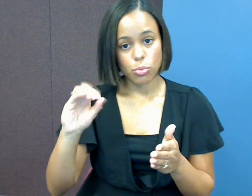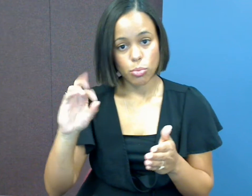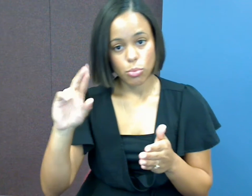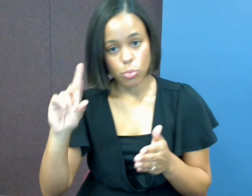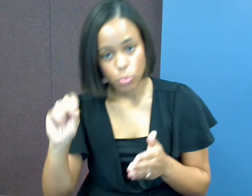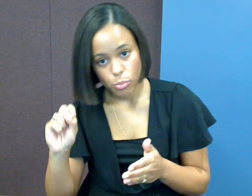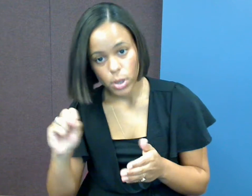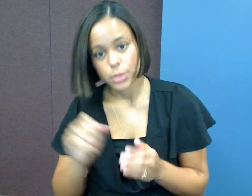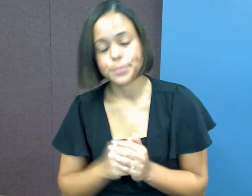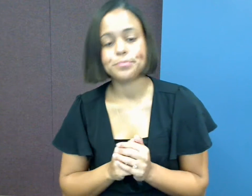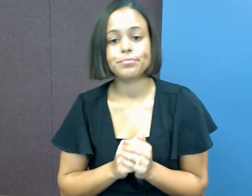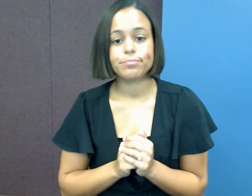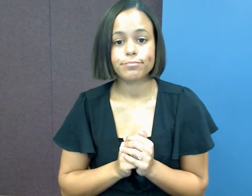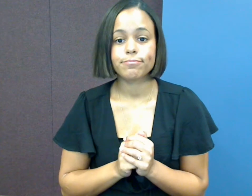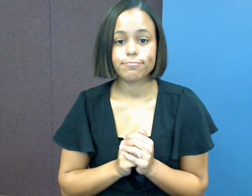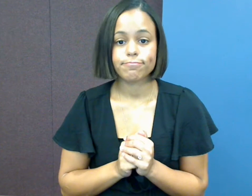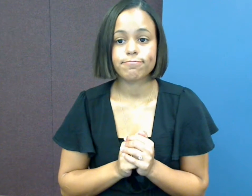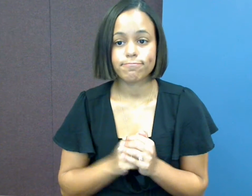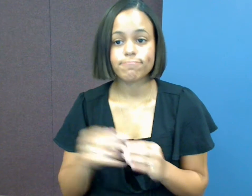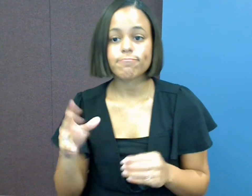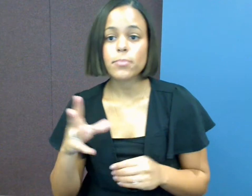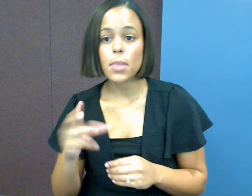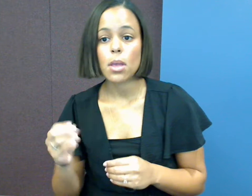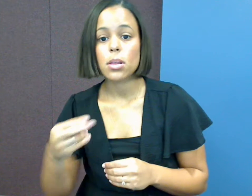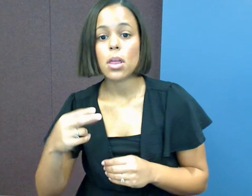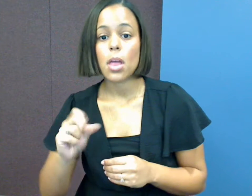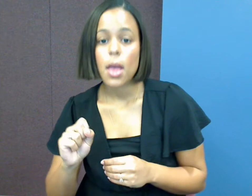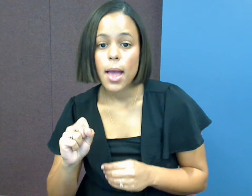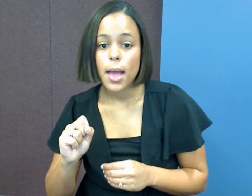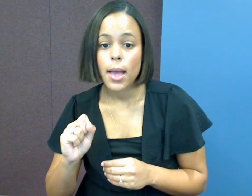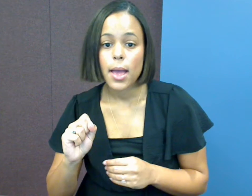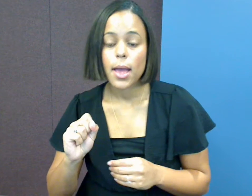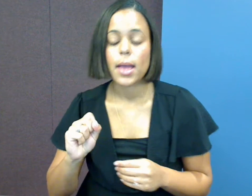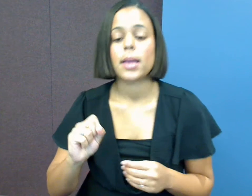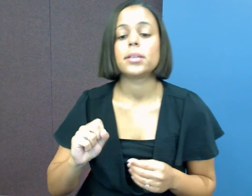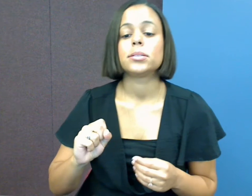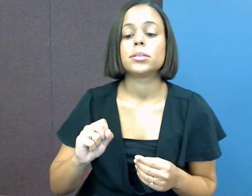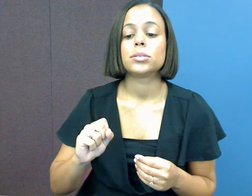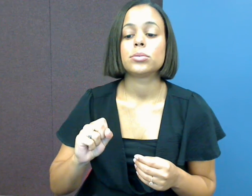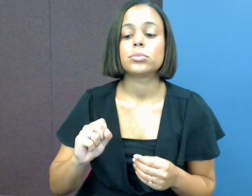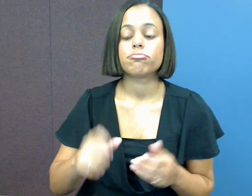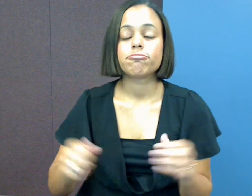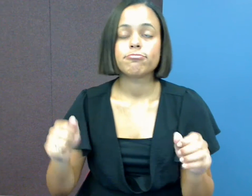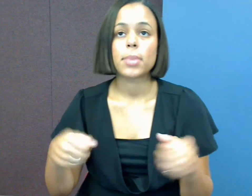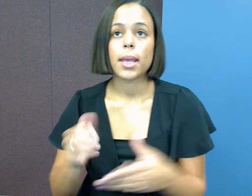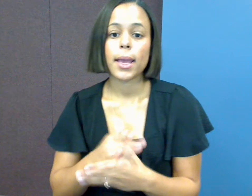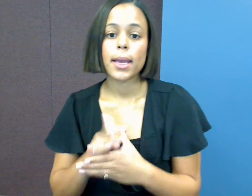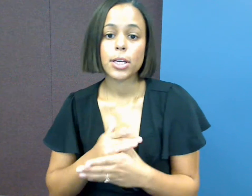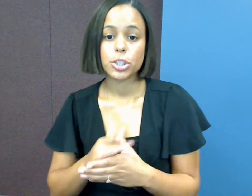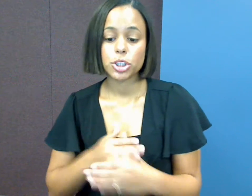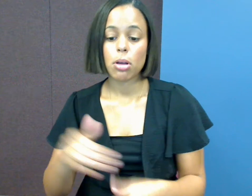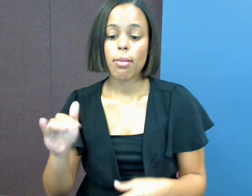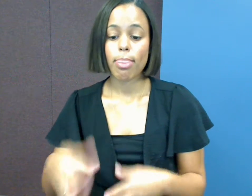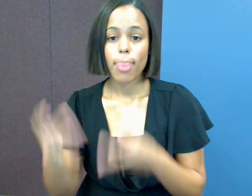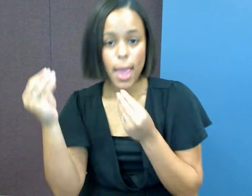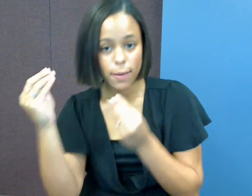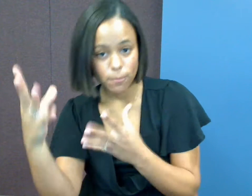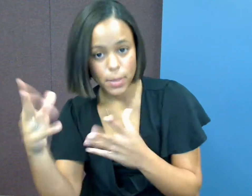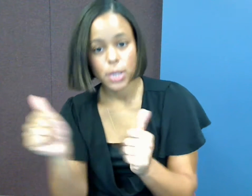because a high school student's record is not protected under FERPA. FERPA only exists for the